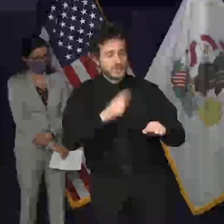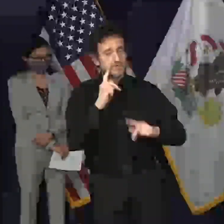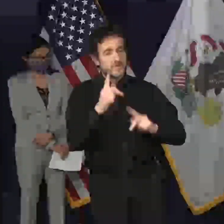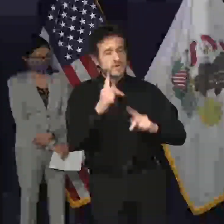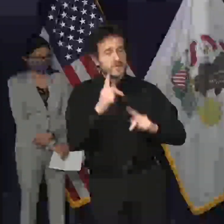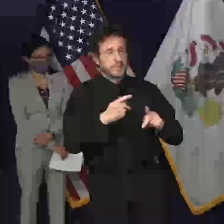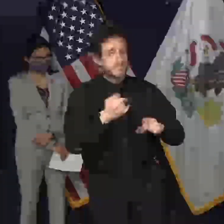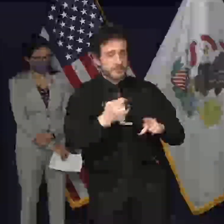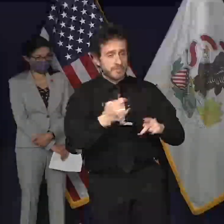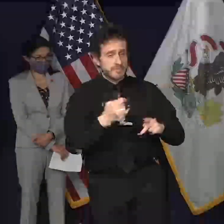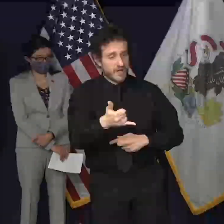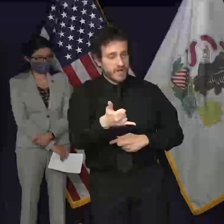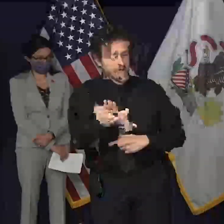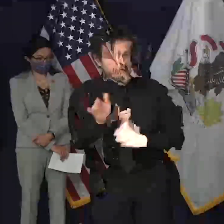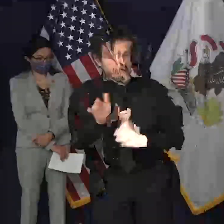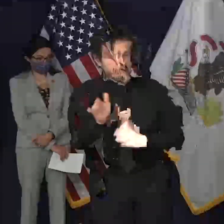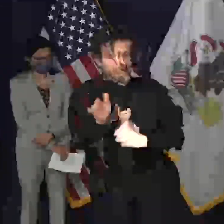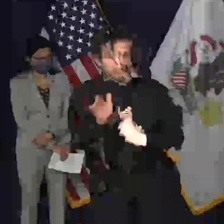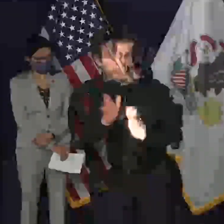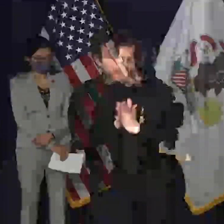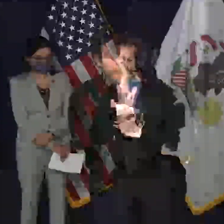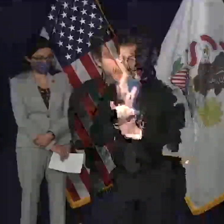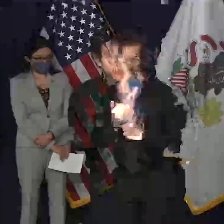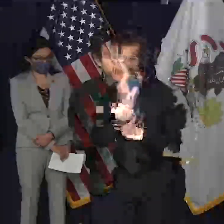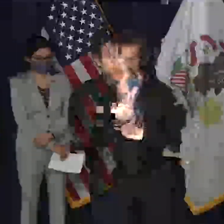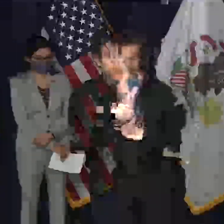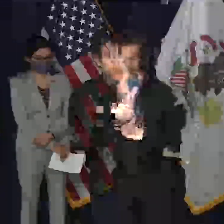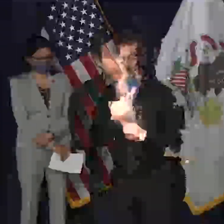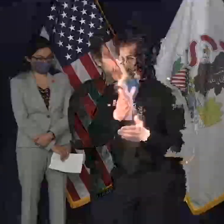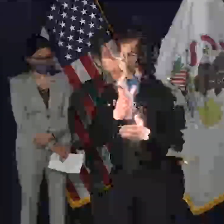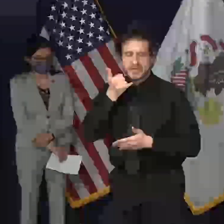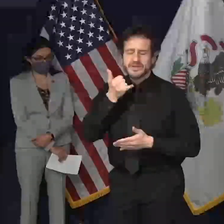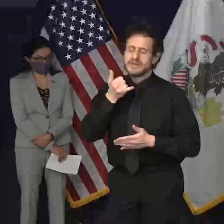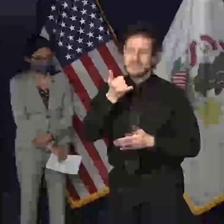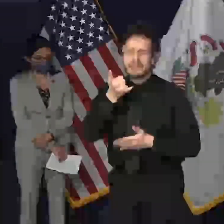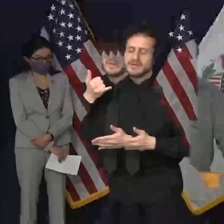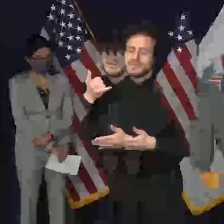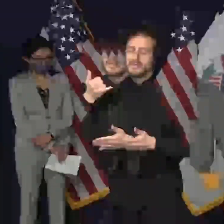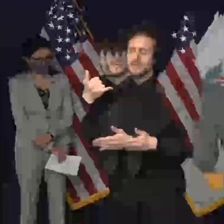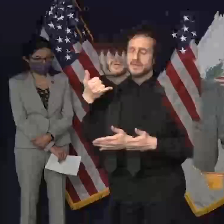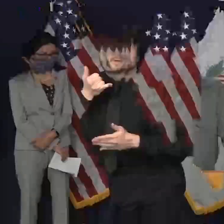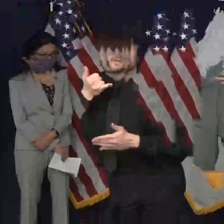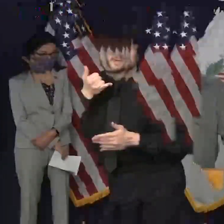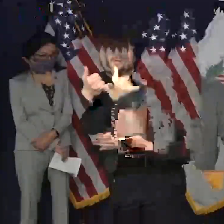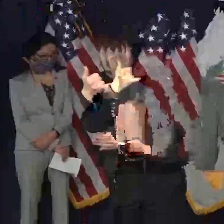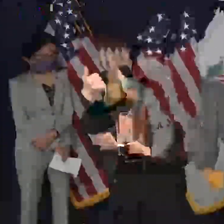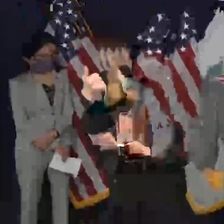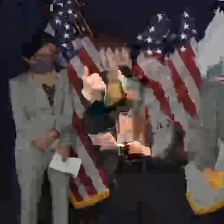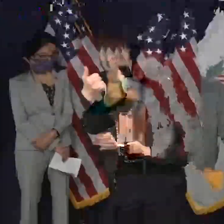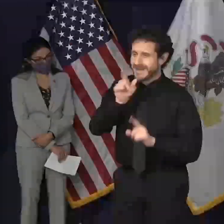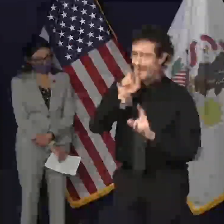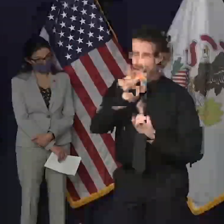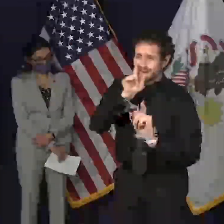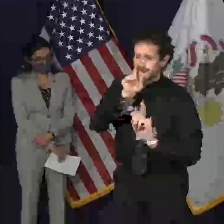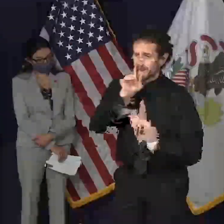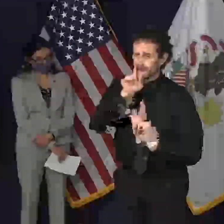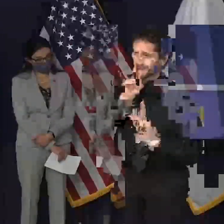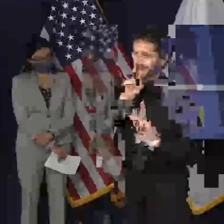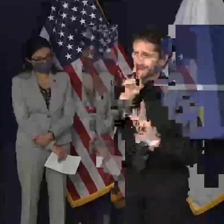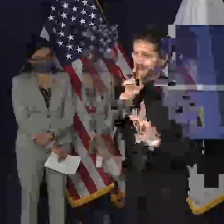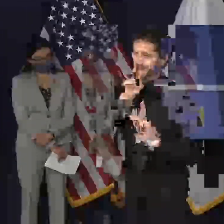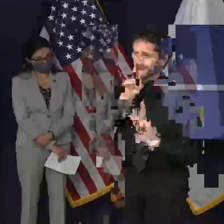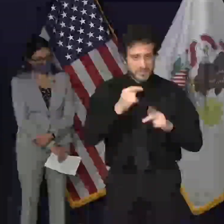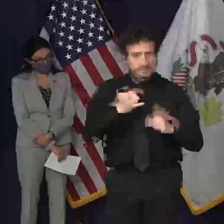be difficult sometimes, but I would ask for people's patience. And those who are having significant difficulty, you know, they